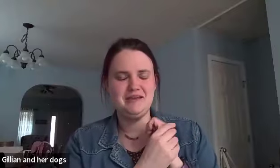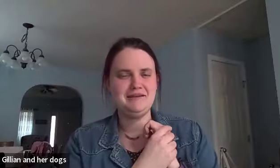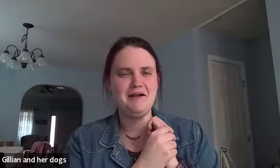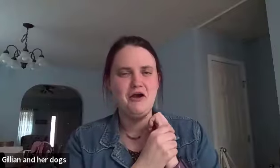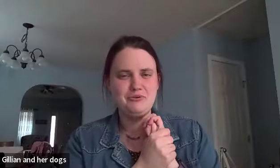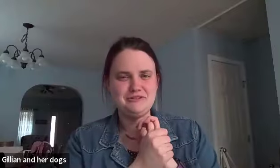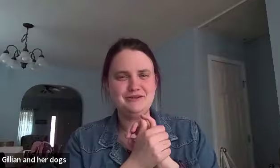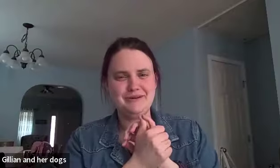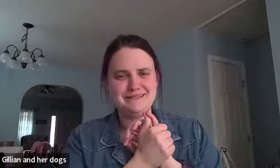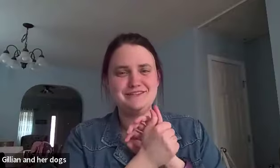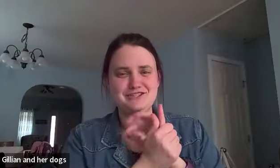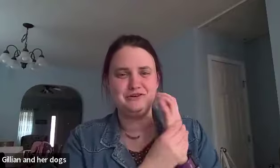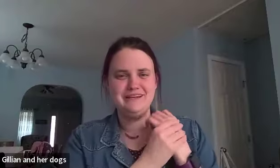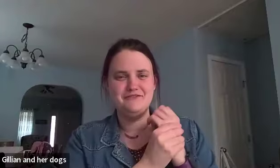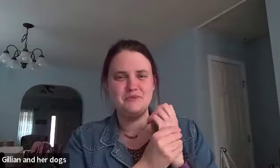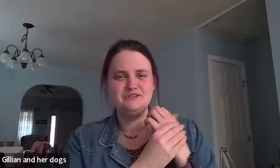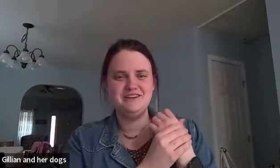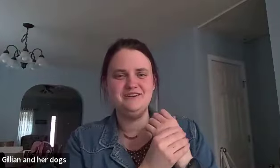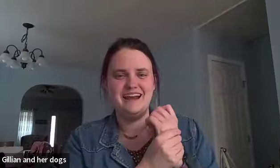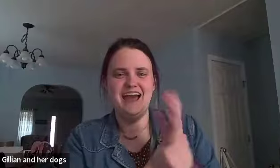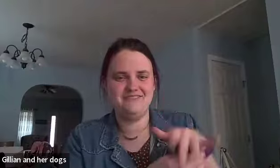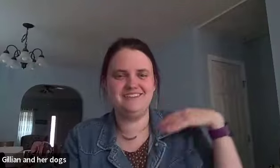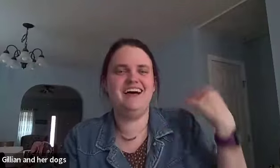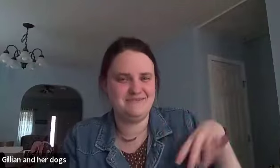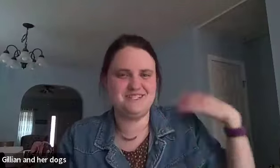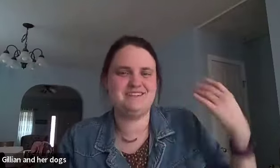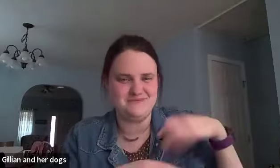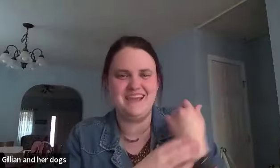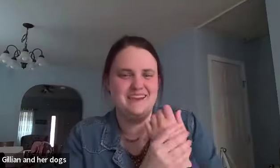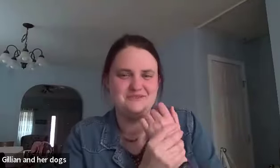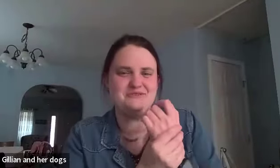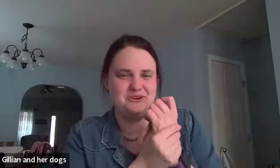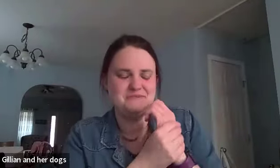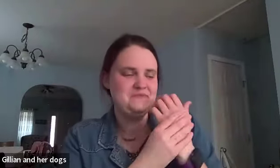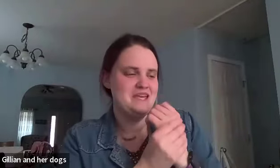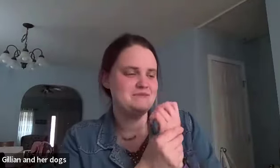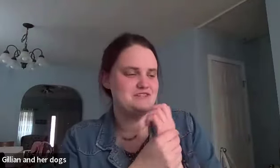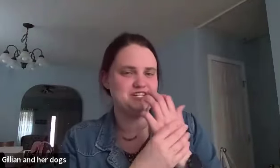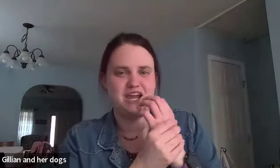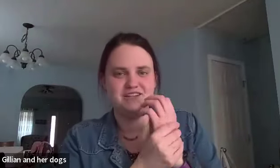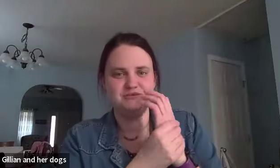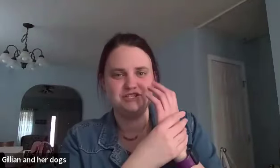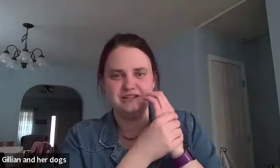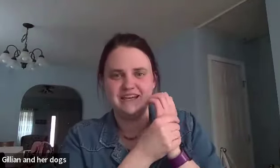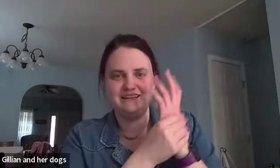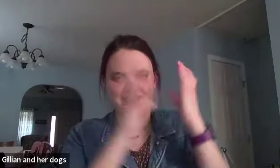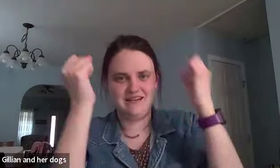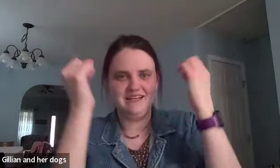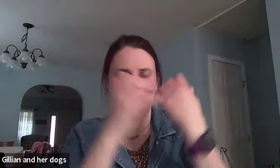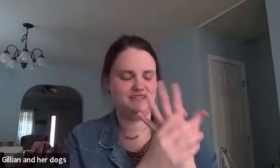get not carpal tunnel, but it's like the starting of carpal tunnel, and I have to like massage my hand before, especially if I chat too much all day, like signing, it